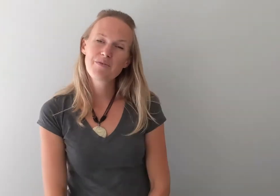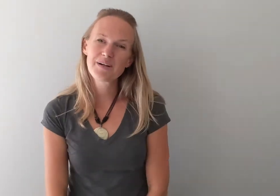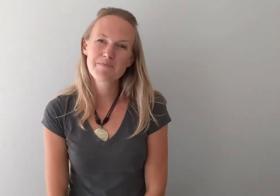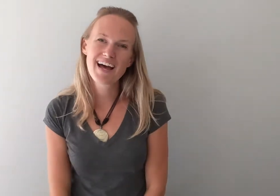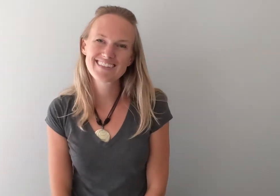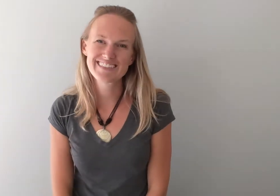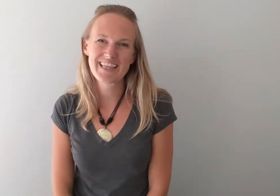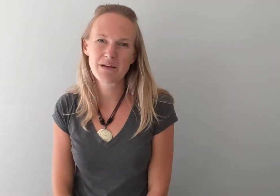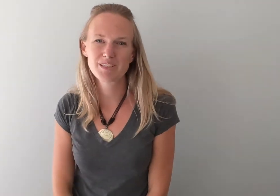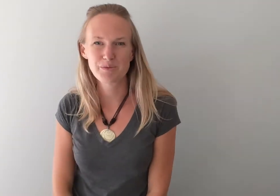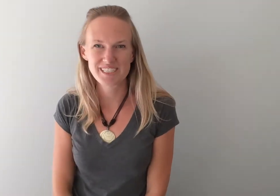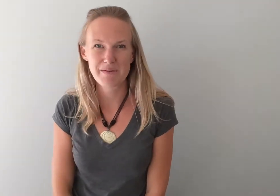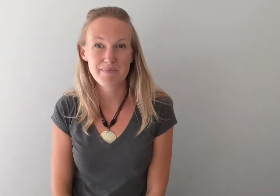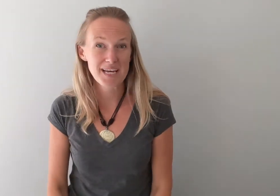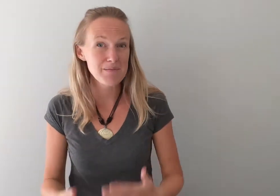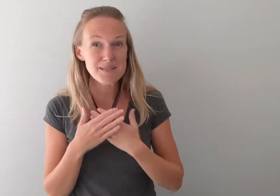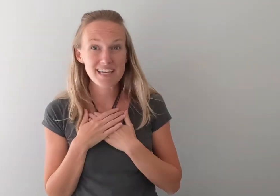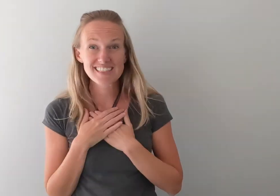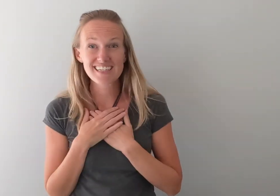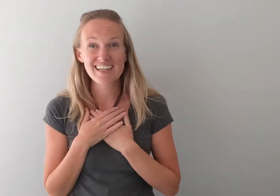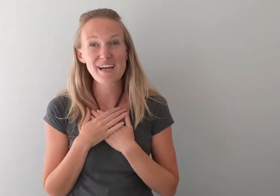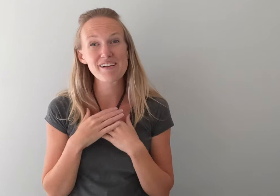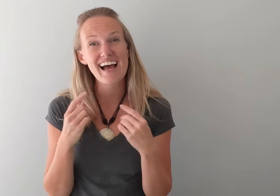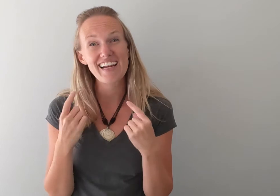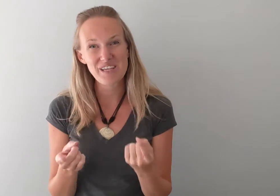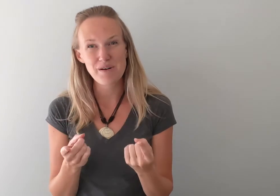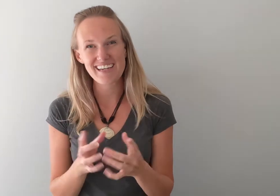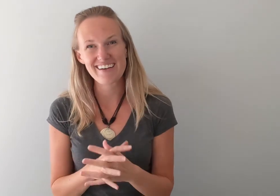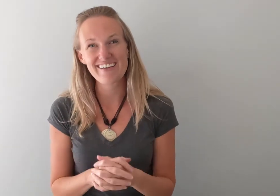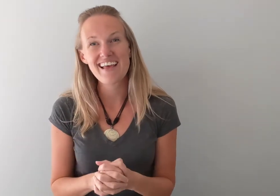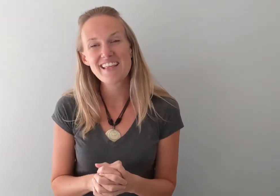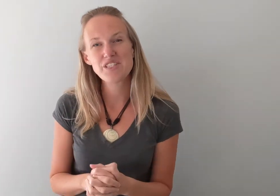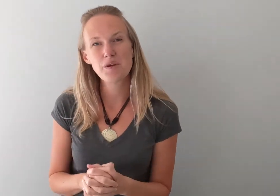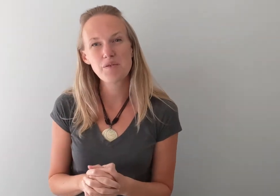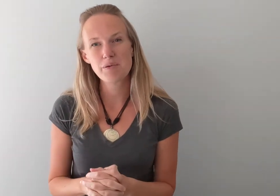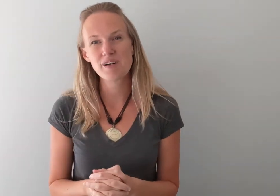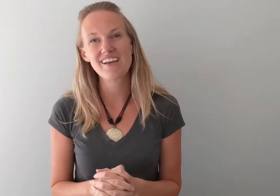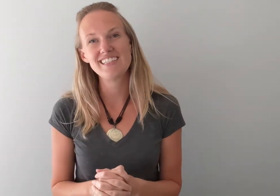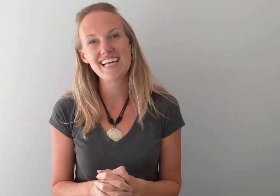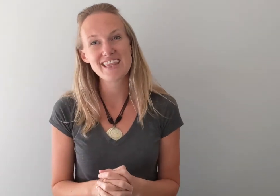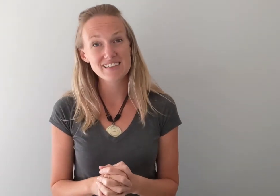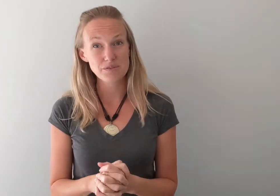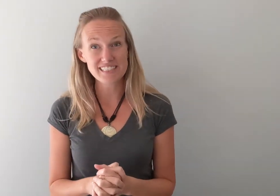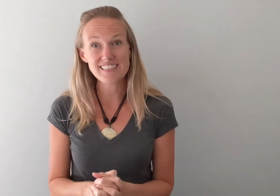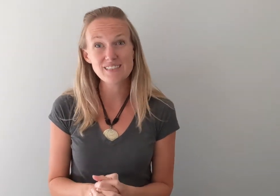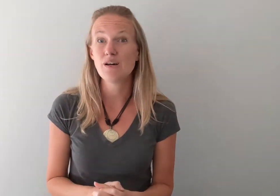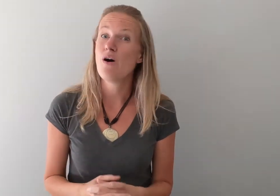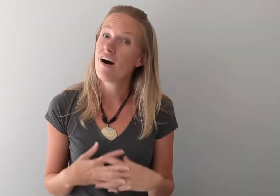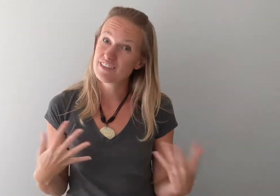and welcome back to Sign Language Worship. My name is Mandy and I'm glad you are here. This week we've been working on 10,000 Reasons, also